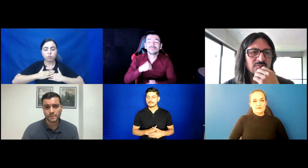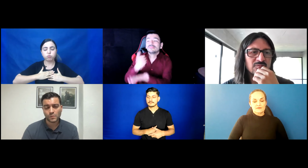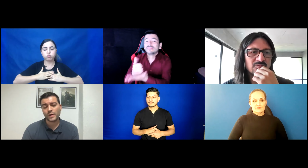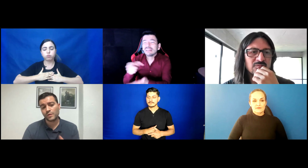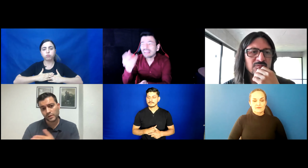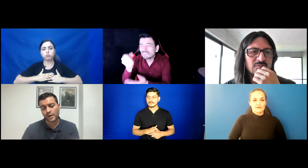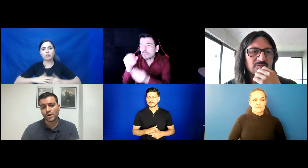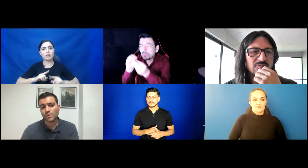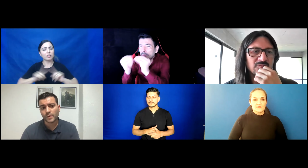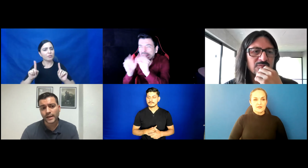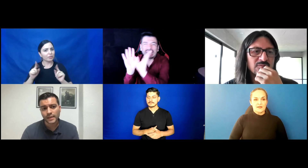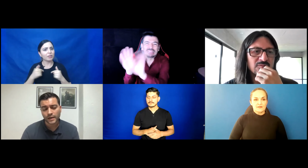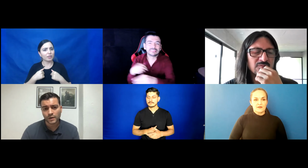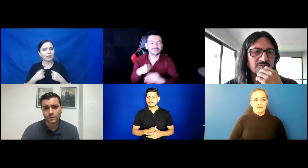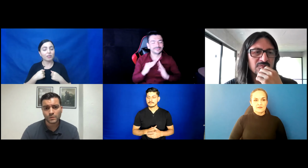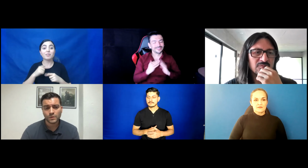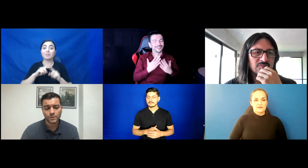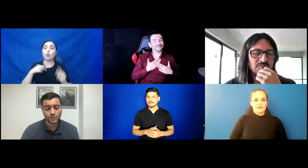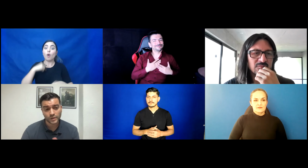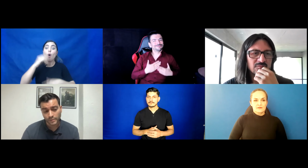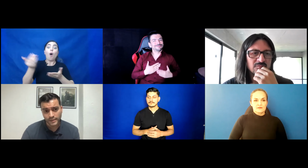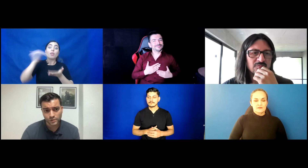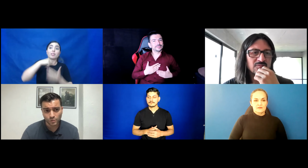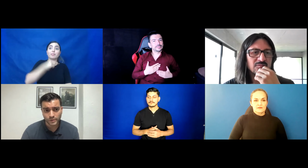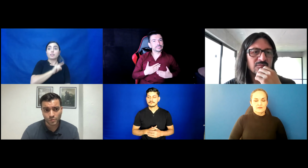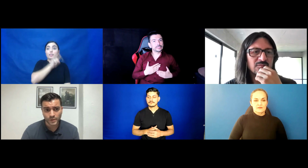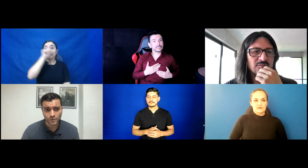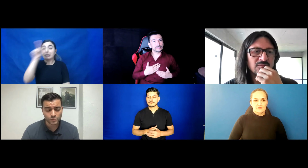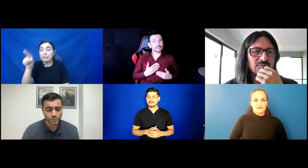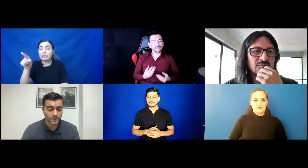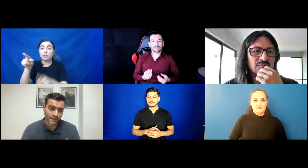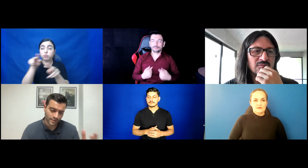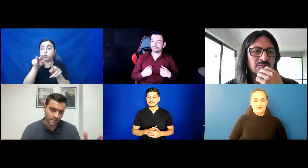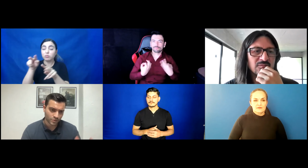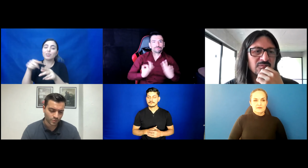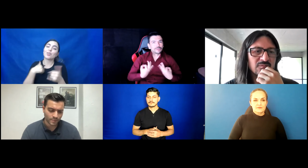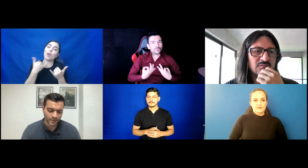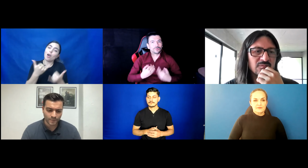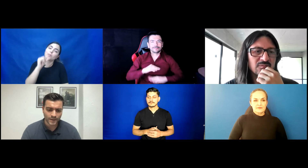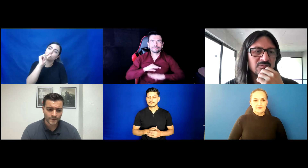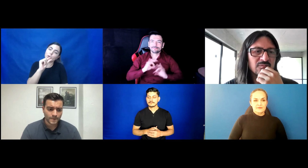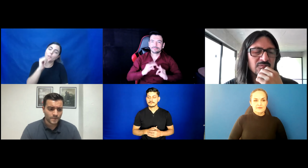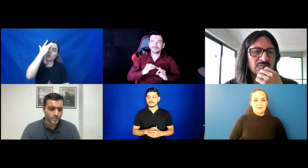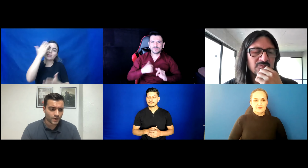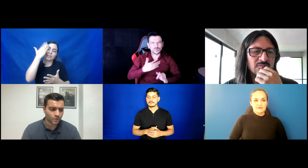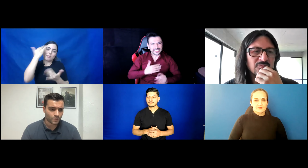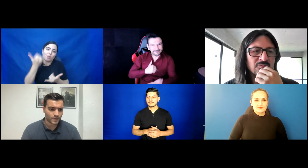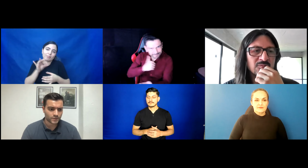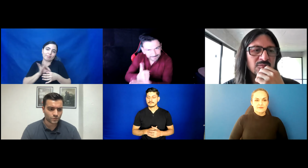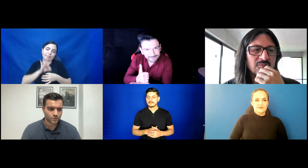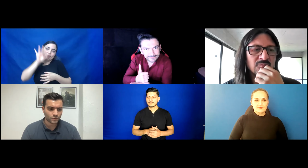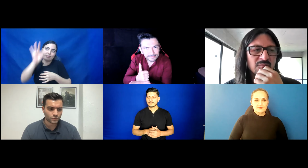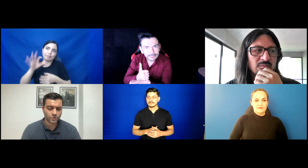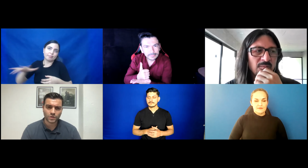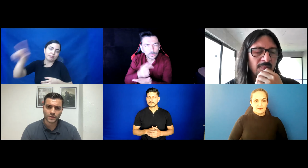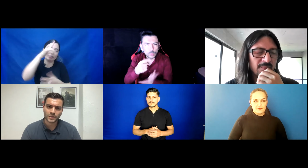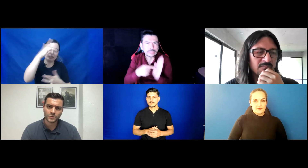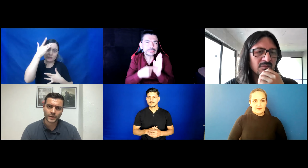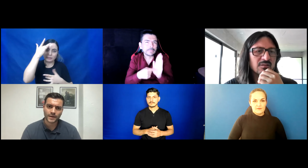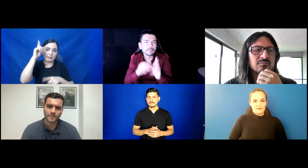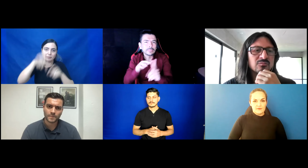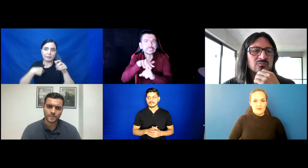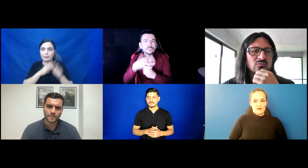this sensation is one of the biggest drivers for me whenever I go back out into the field. And I haven't done